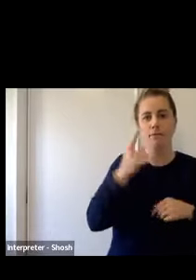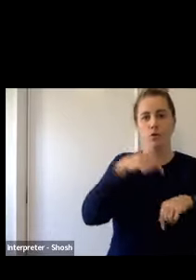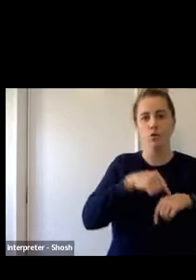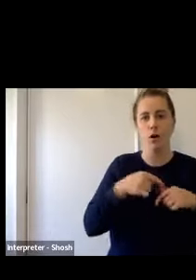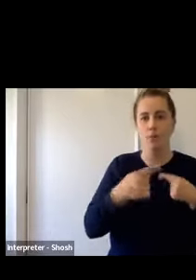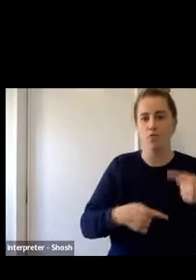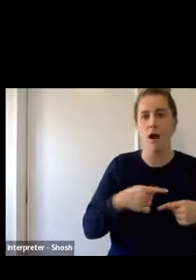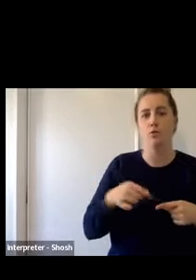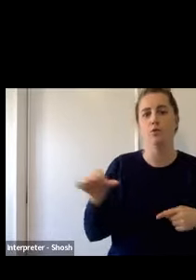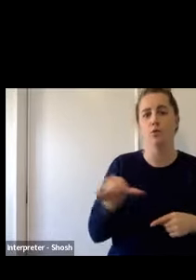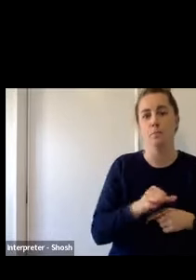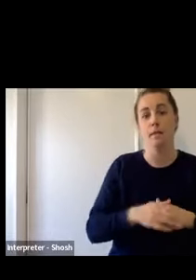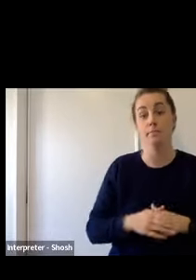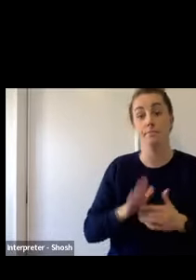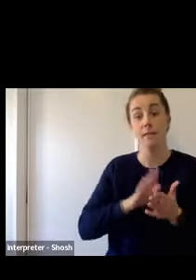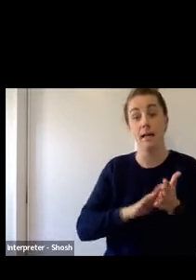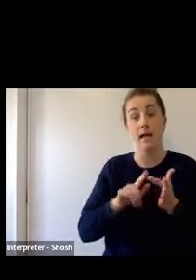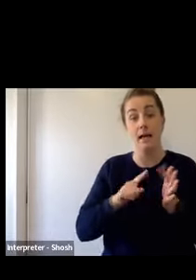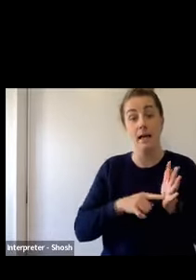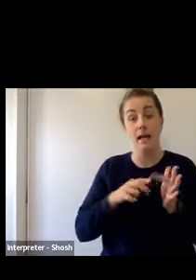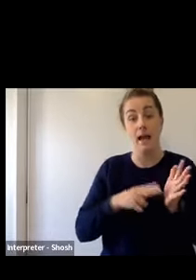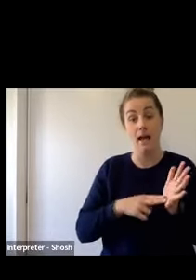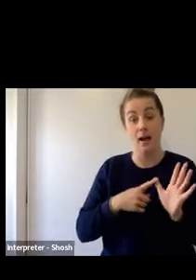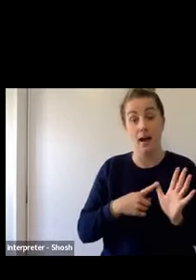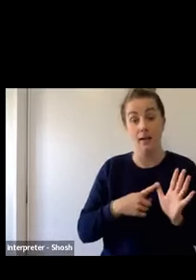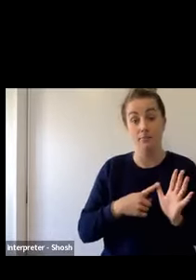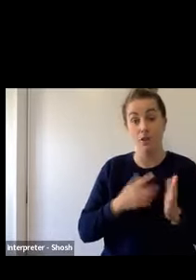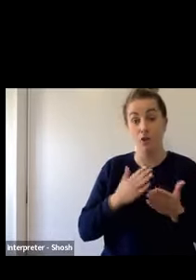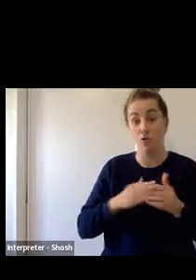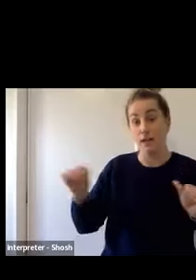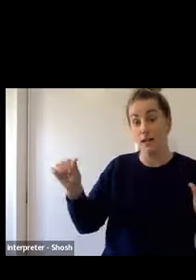Awesome. And so in short,